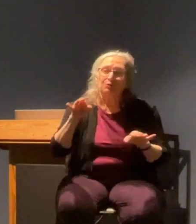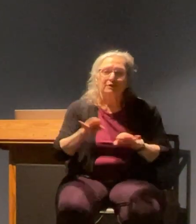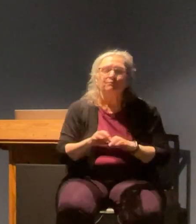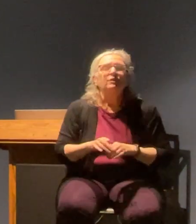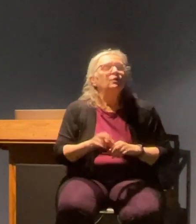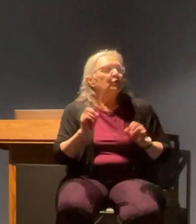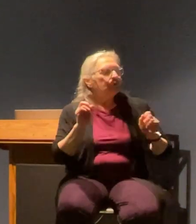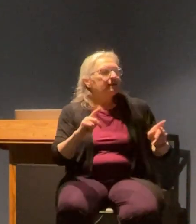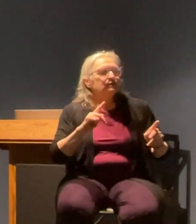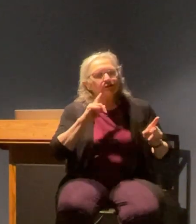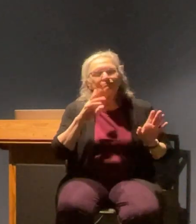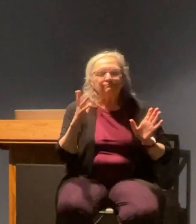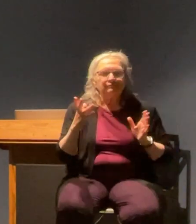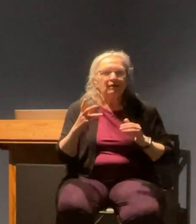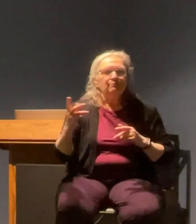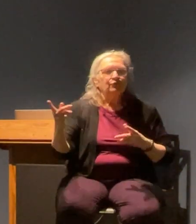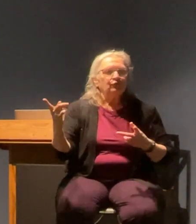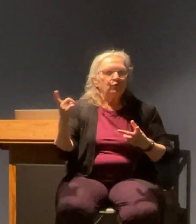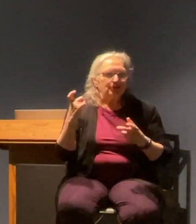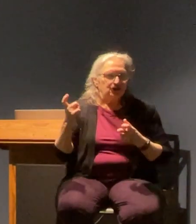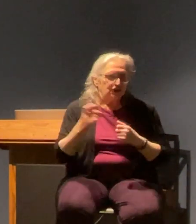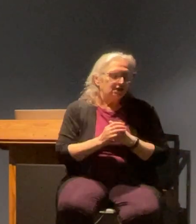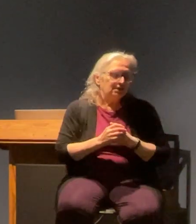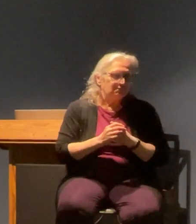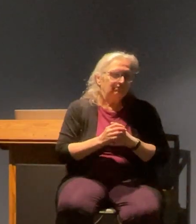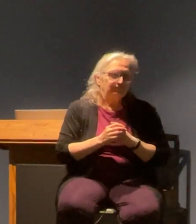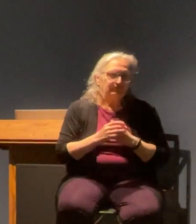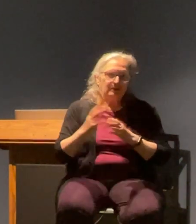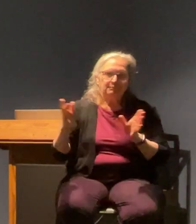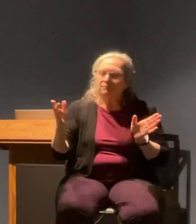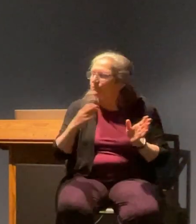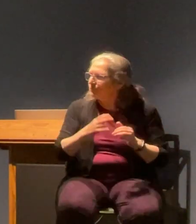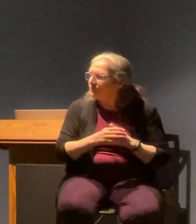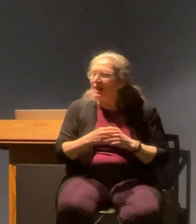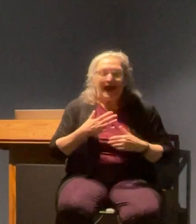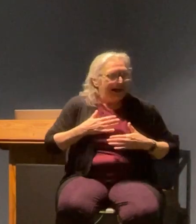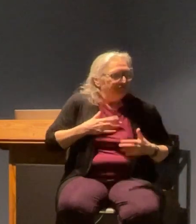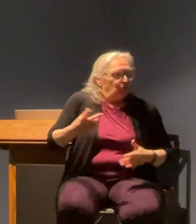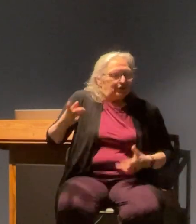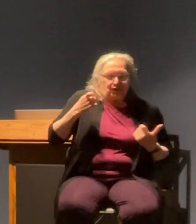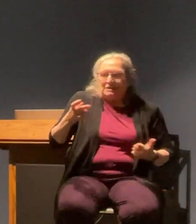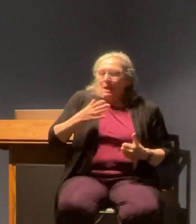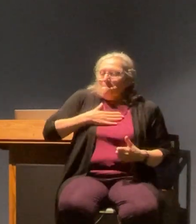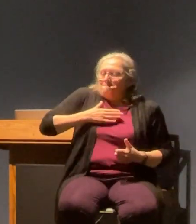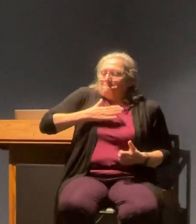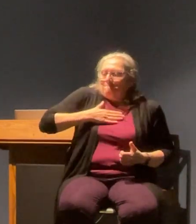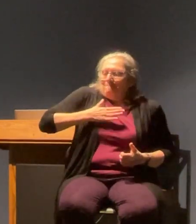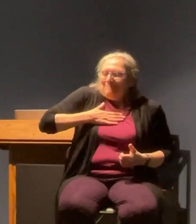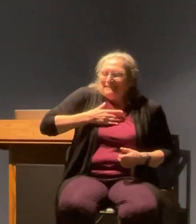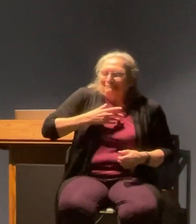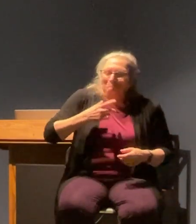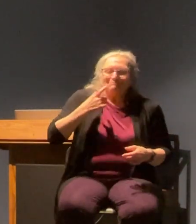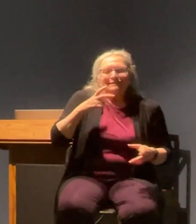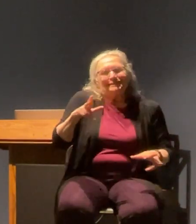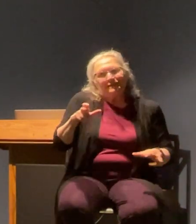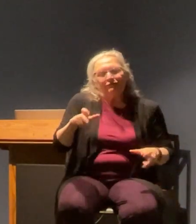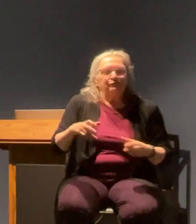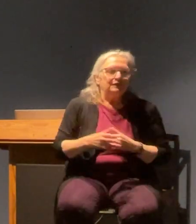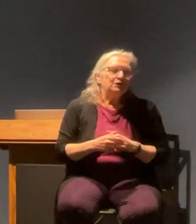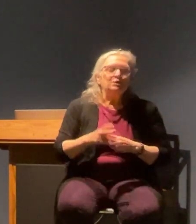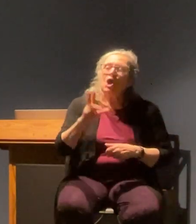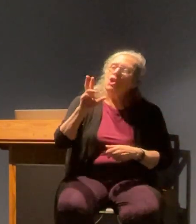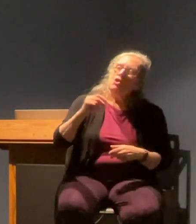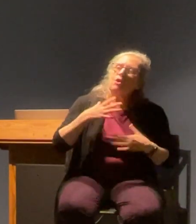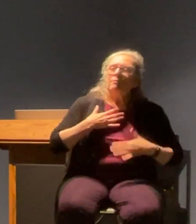some questions, but I'm going to start with my own. This is for selfish reasons. I want to know, as we think about No Bodies, Clothing